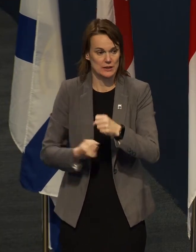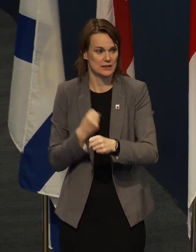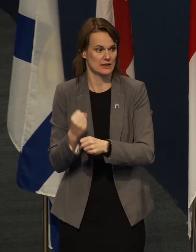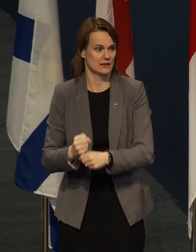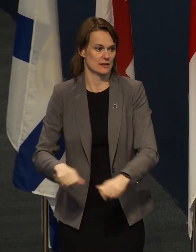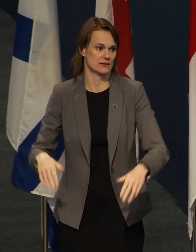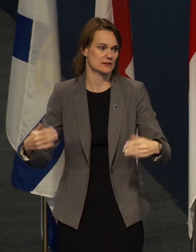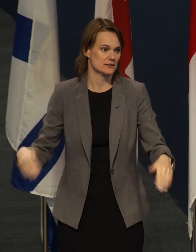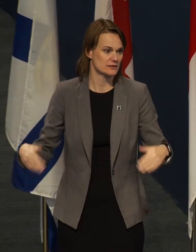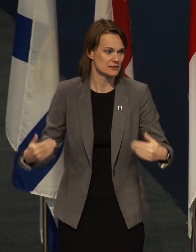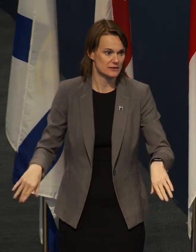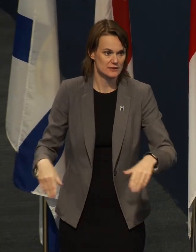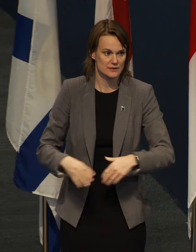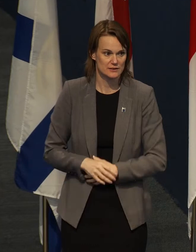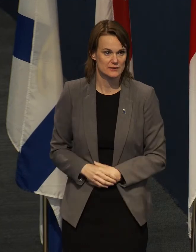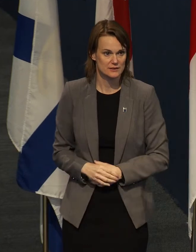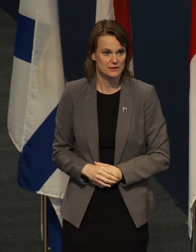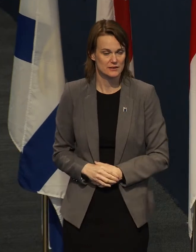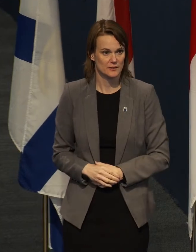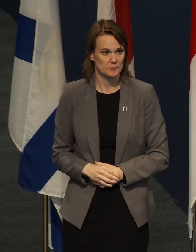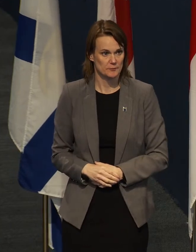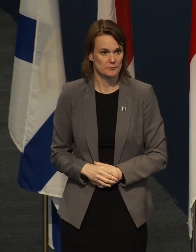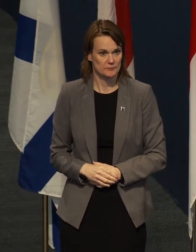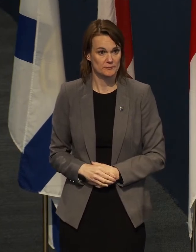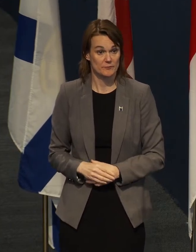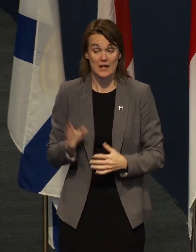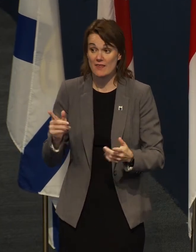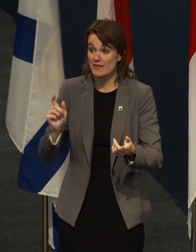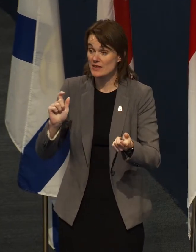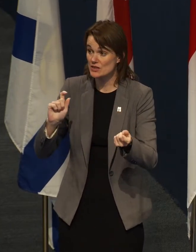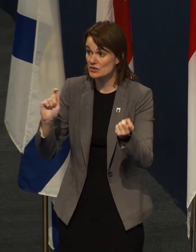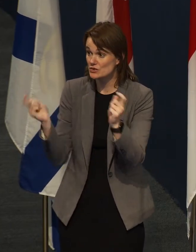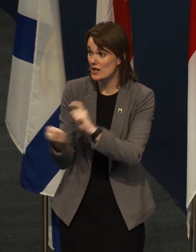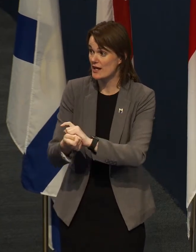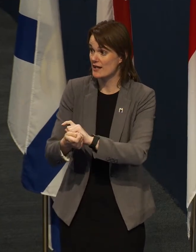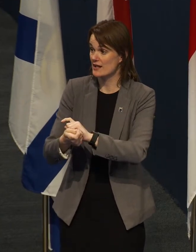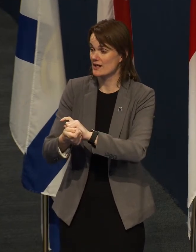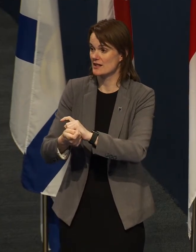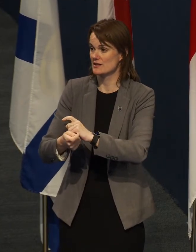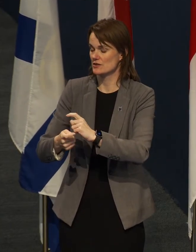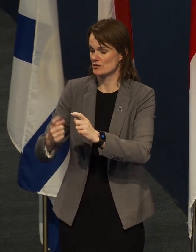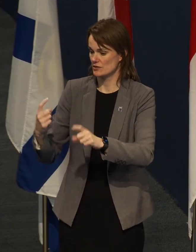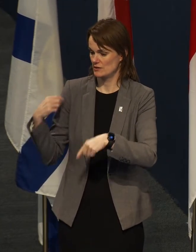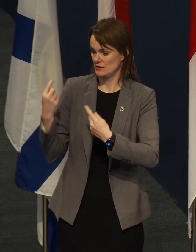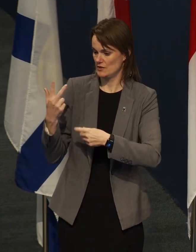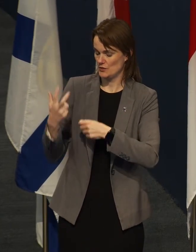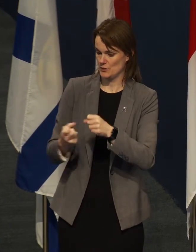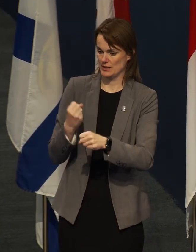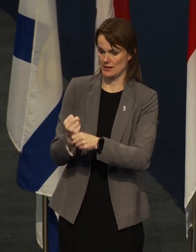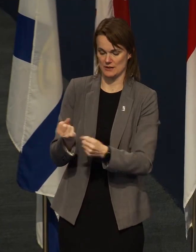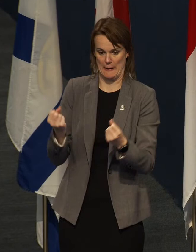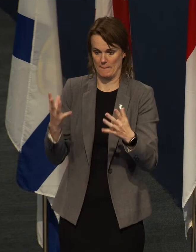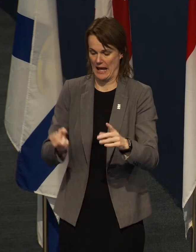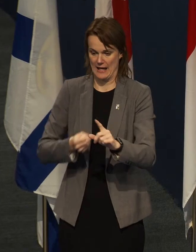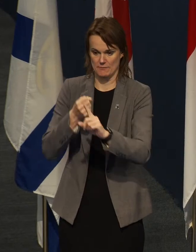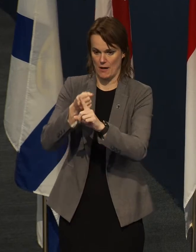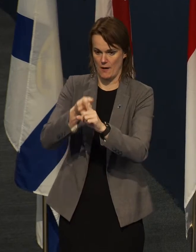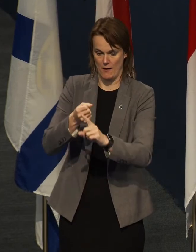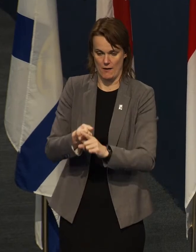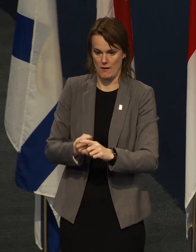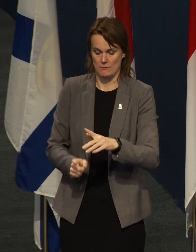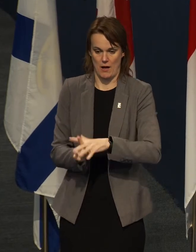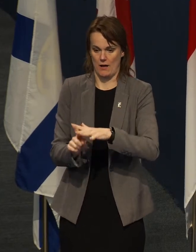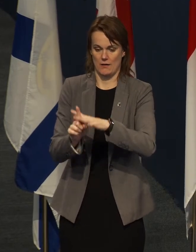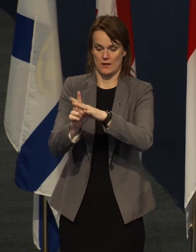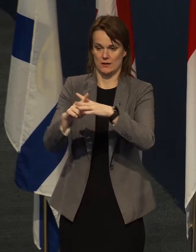years. And I would say that the changes in the events that have emerged over the past 3 years are continuing